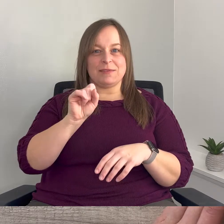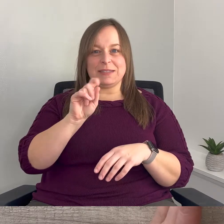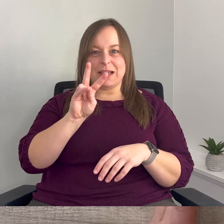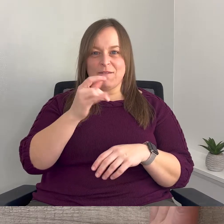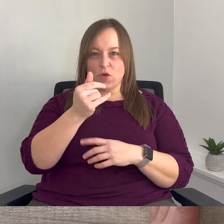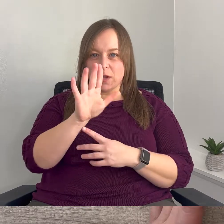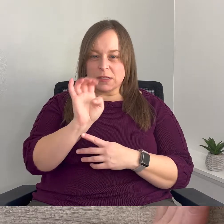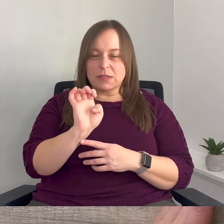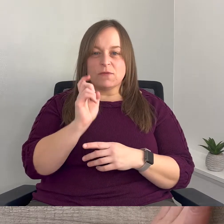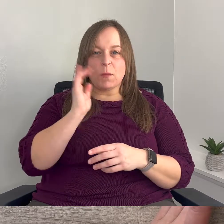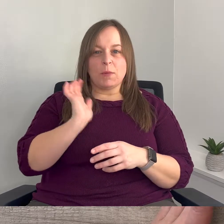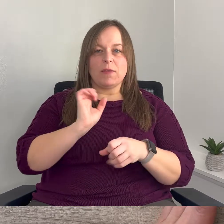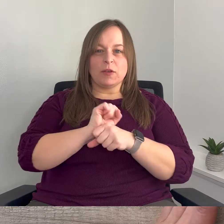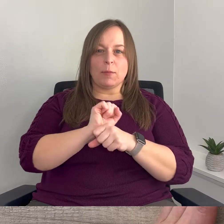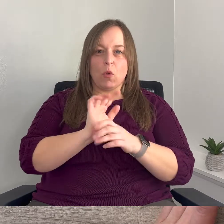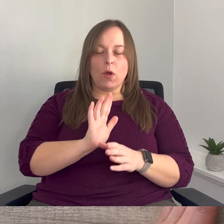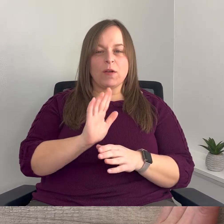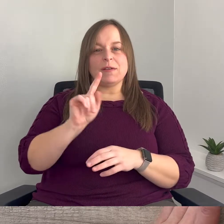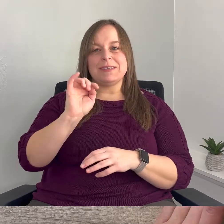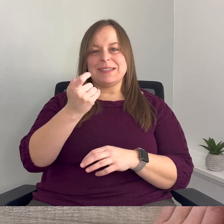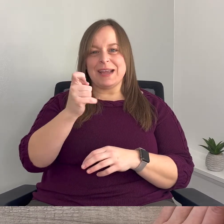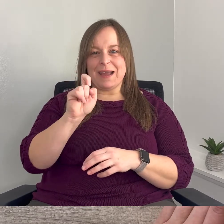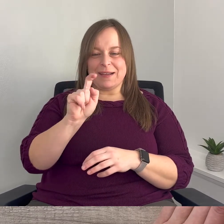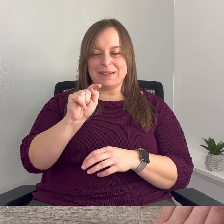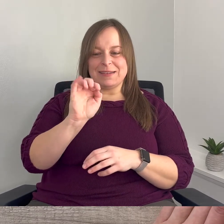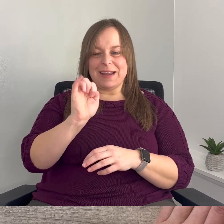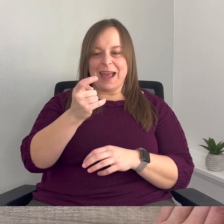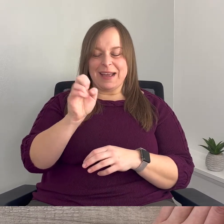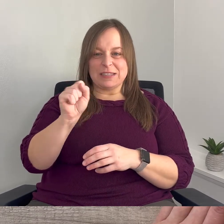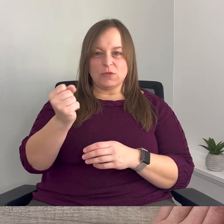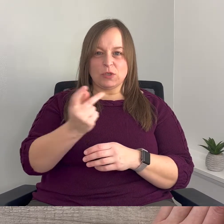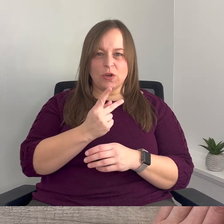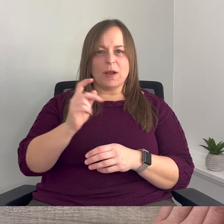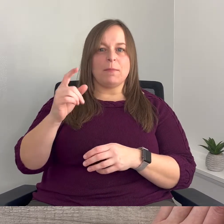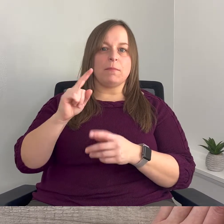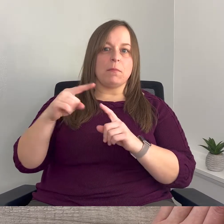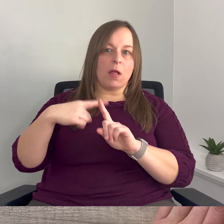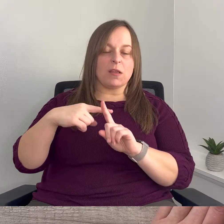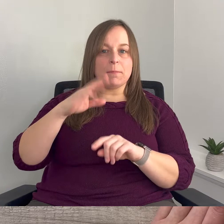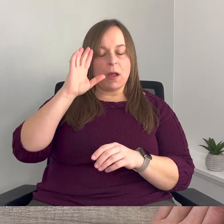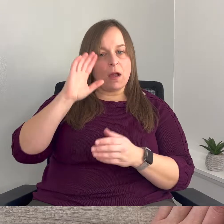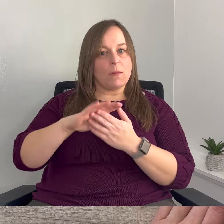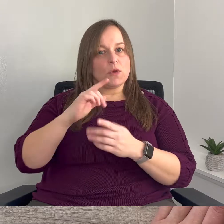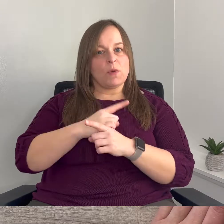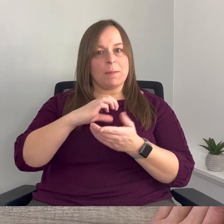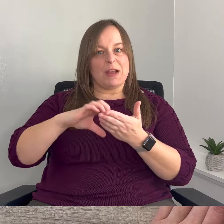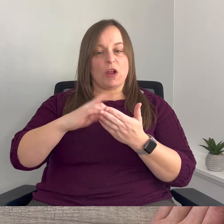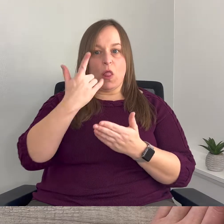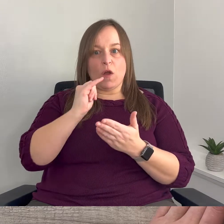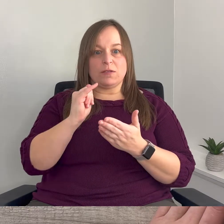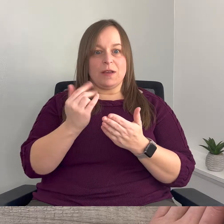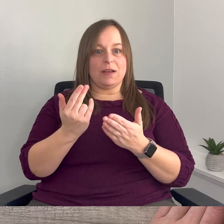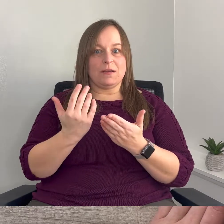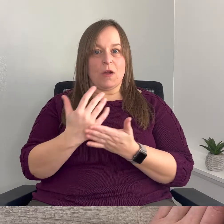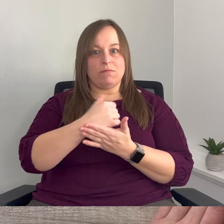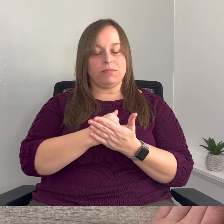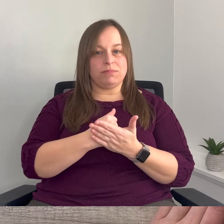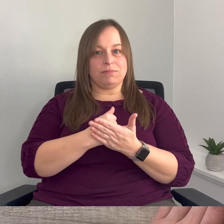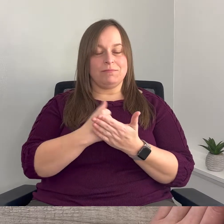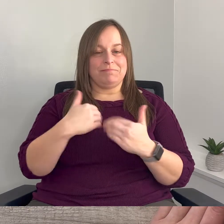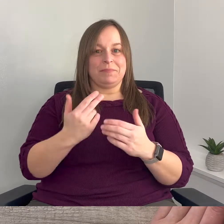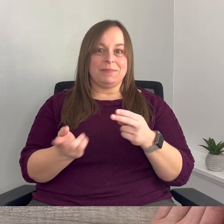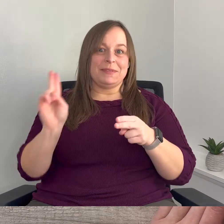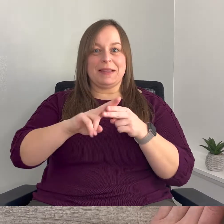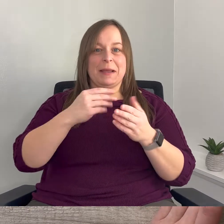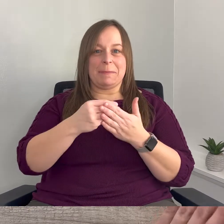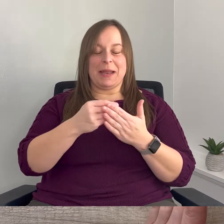high because of a severance from my previous employer and our tax returns, plus my husband's regular paychecks. So it looks like we earned a